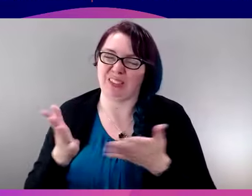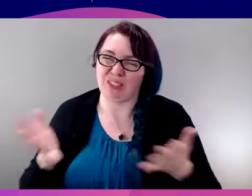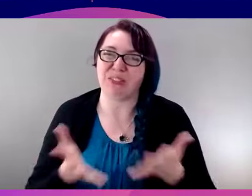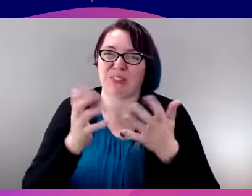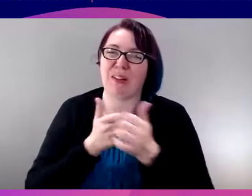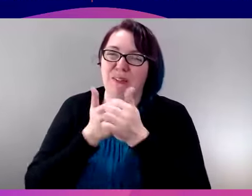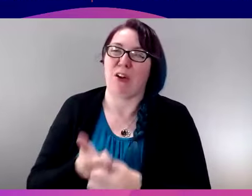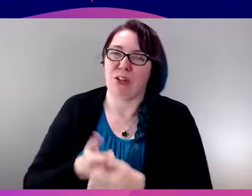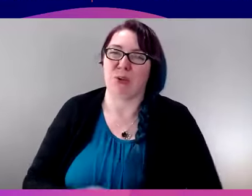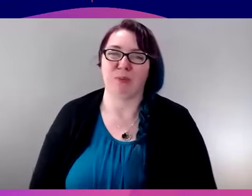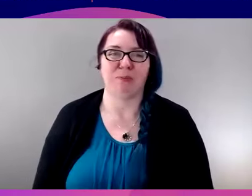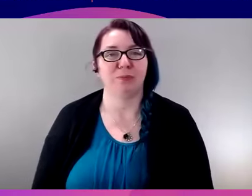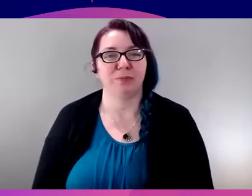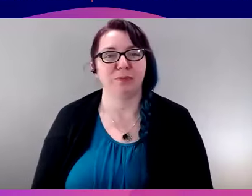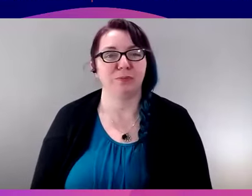us.